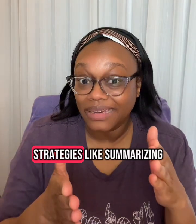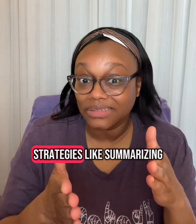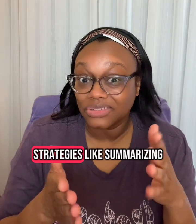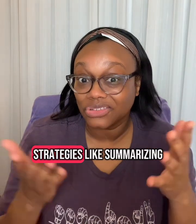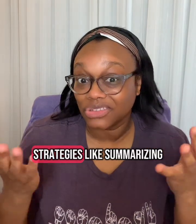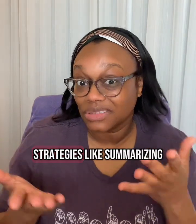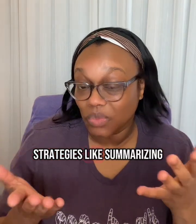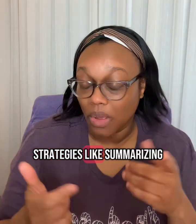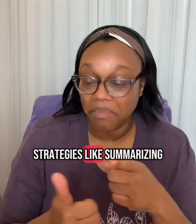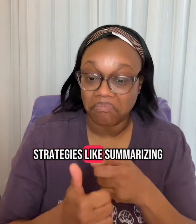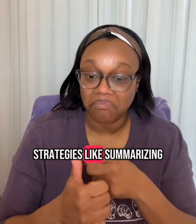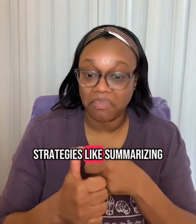Strategies like